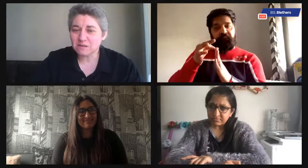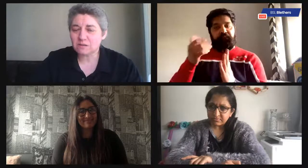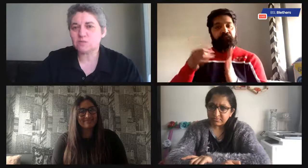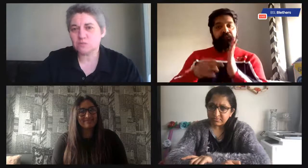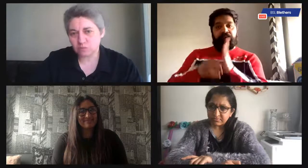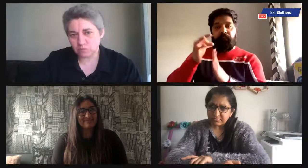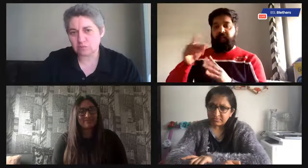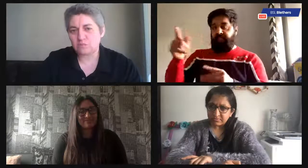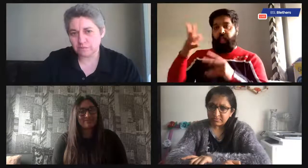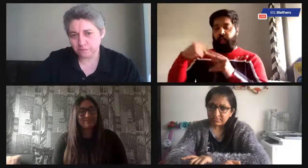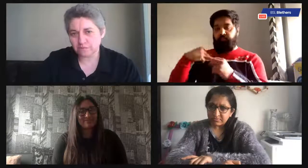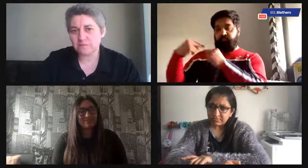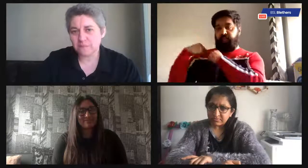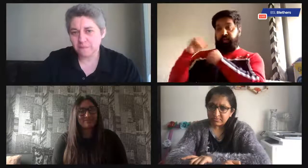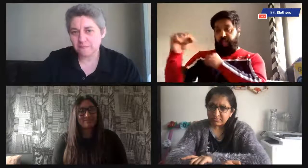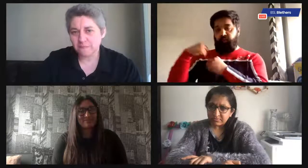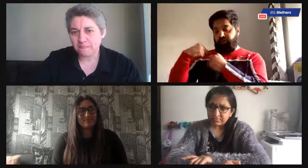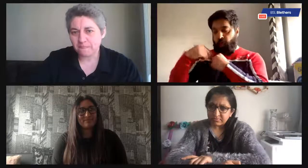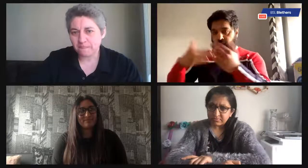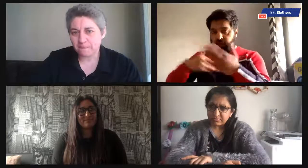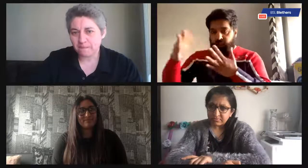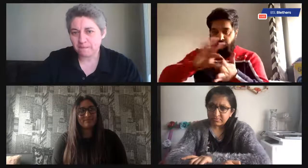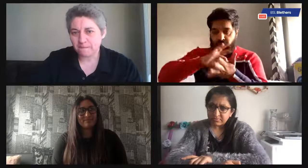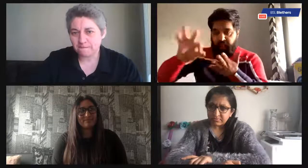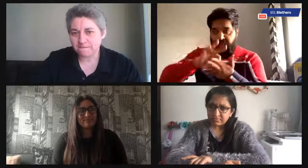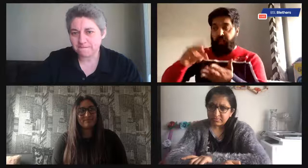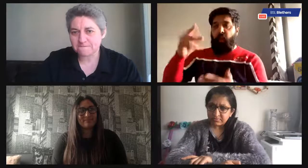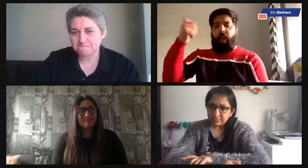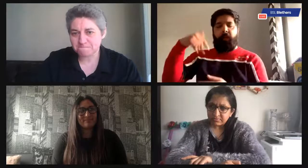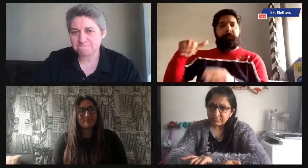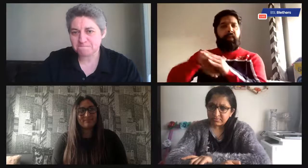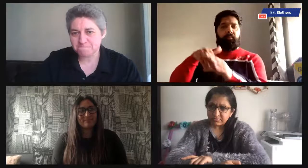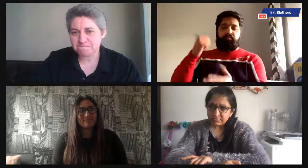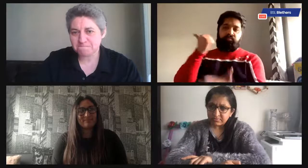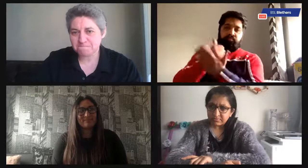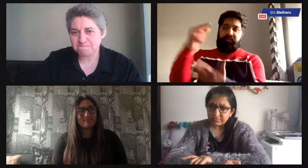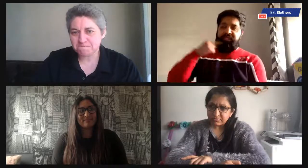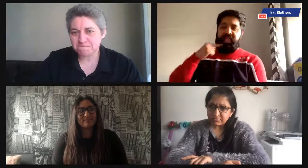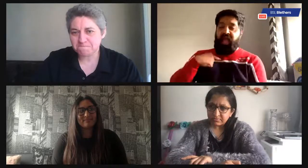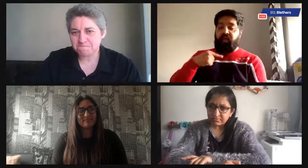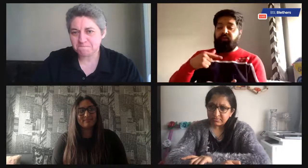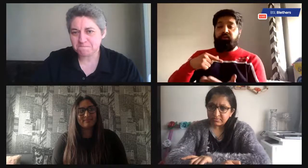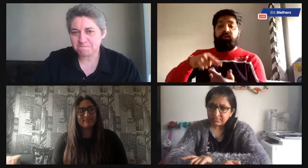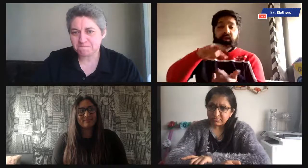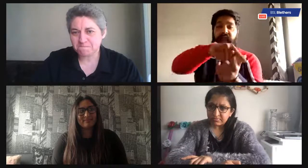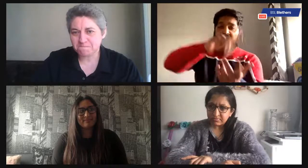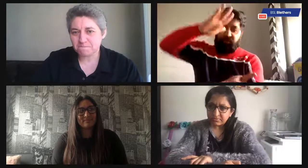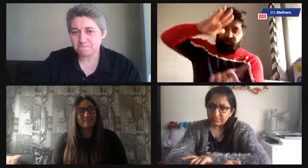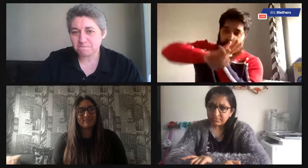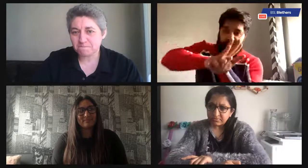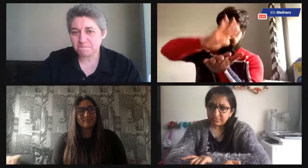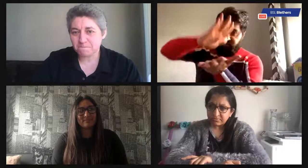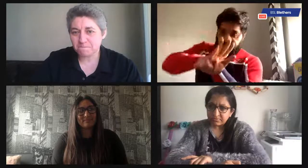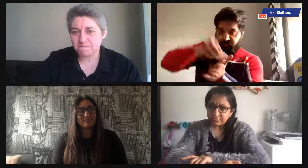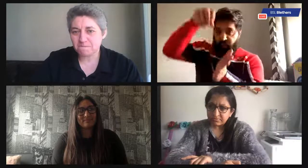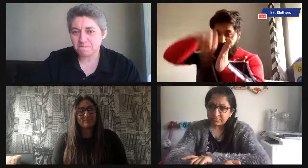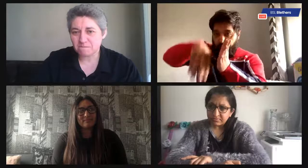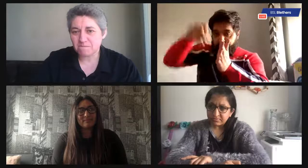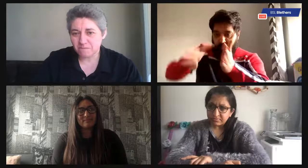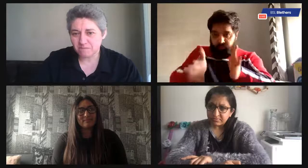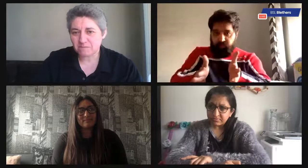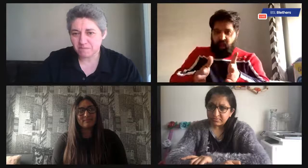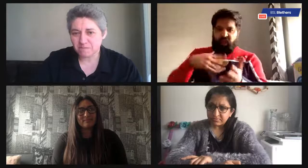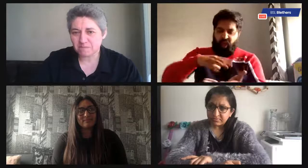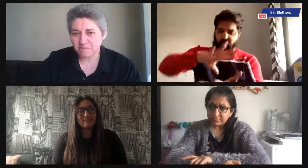people? Avril, there's some people that have been really great, taking the responsibility straight on. Yeah,